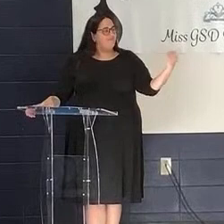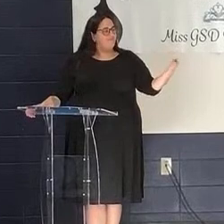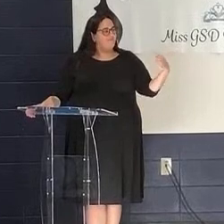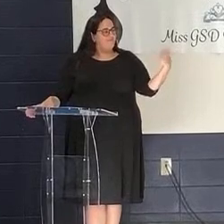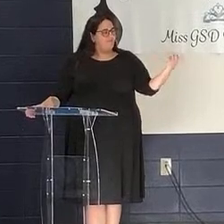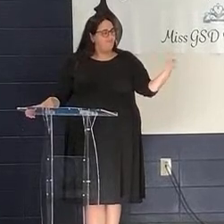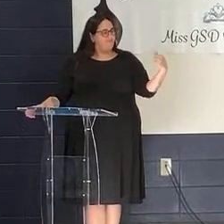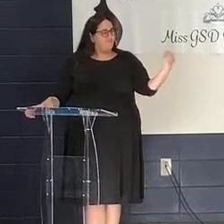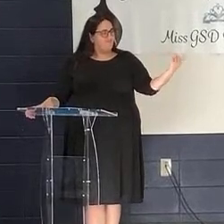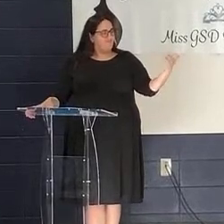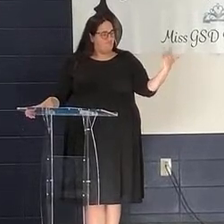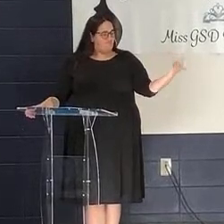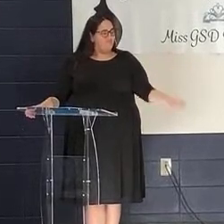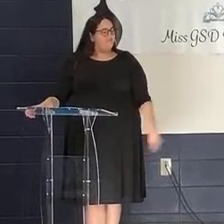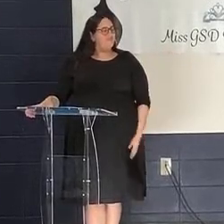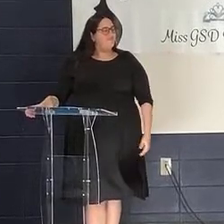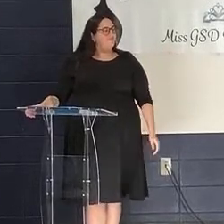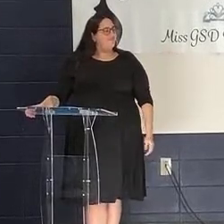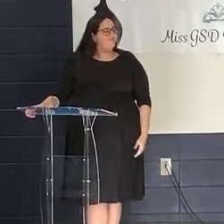Great. If you could turn around, ladies, please.